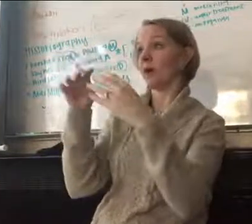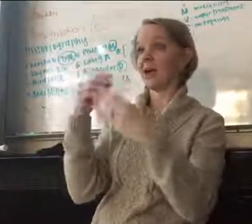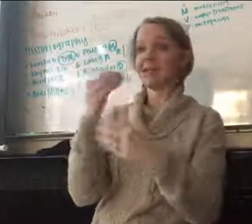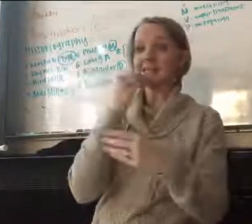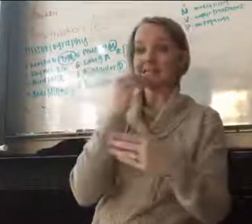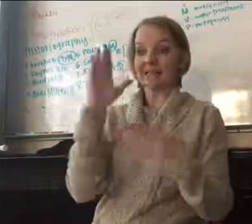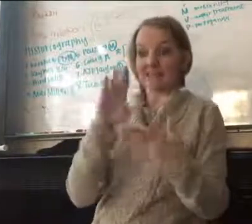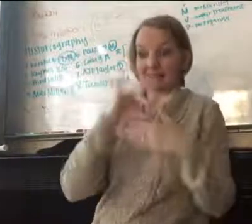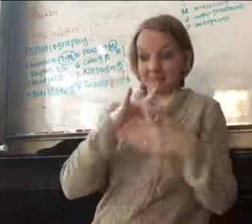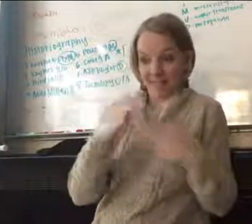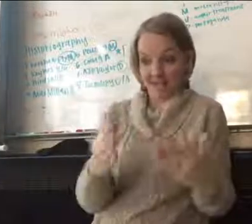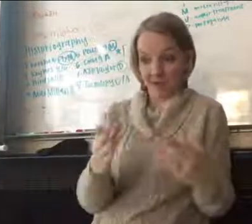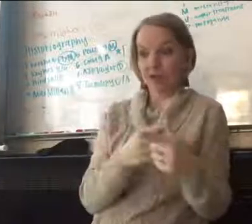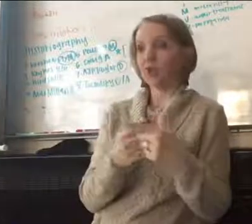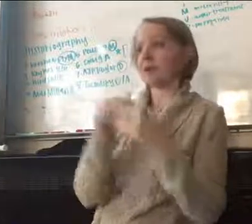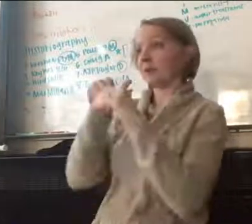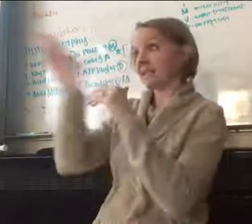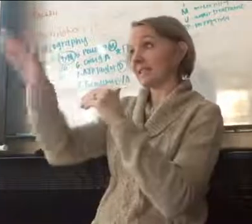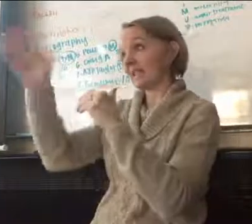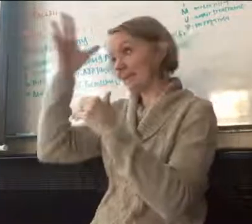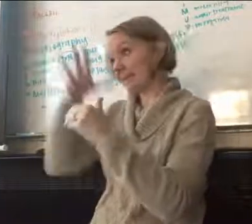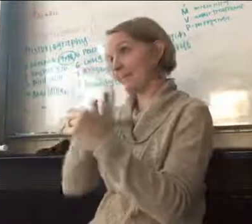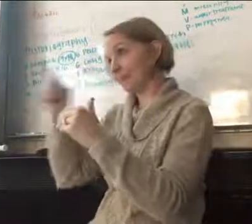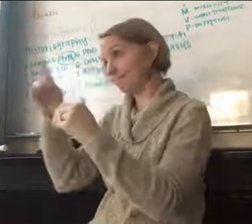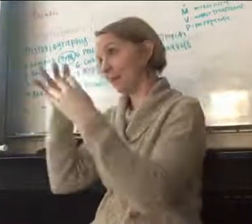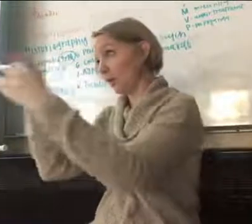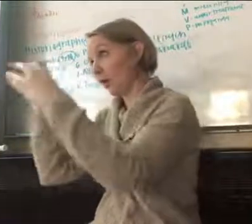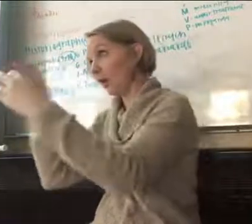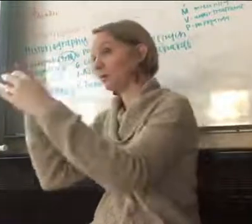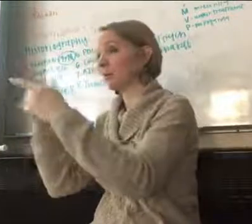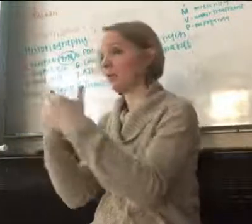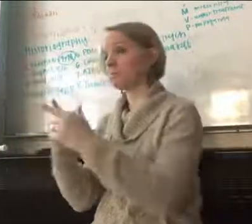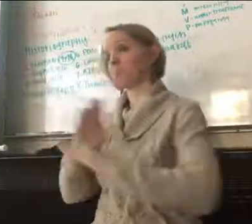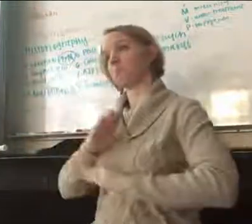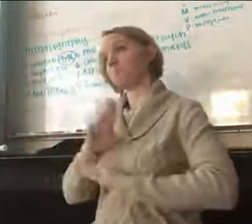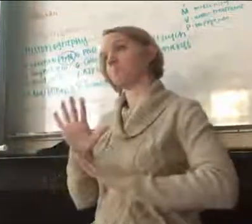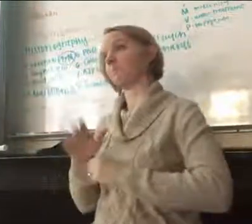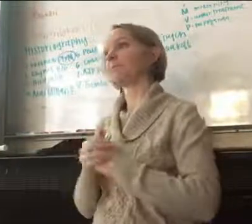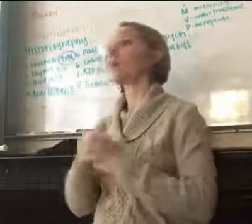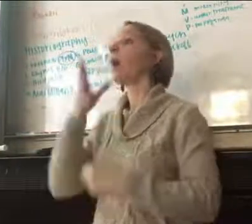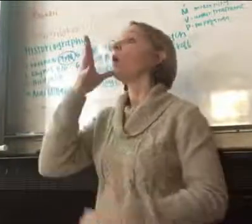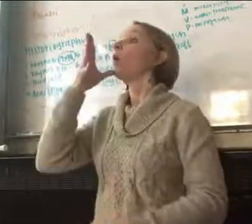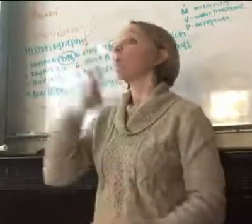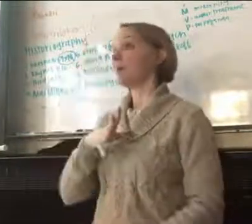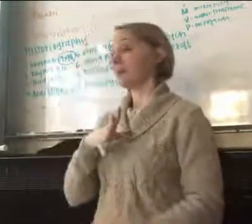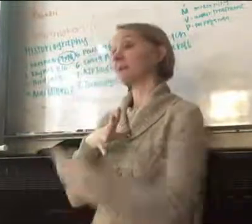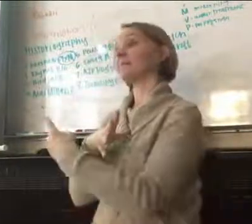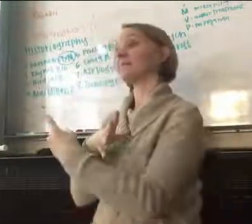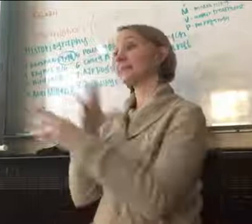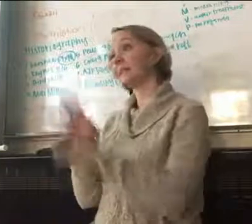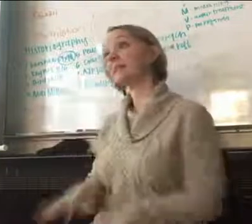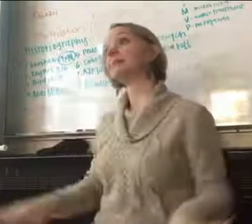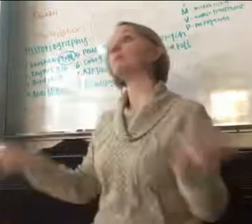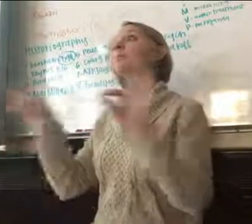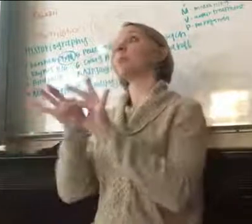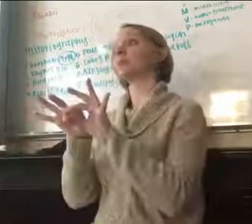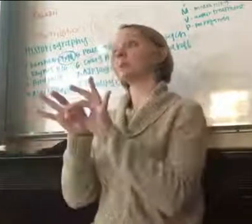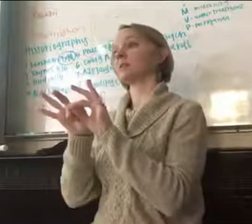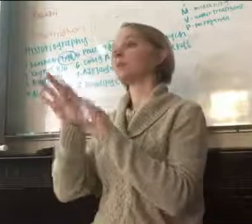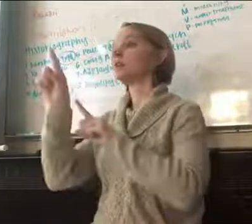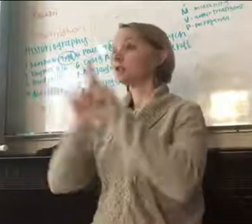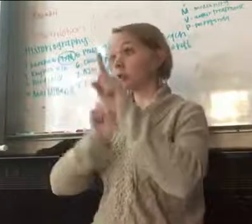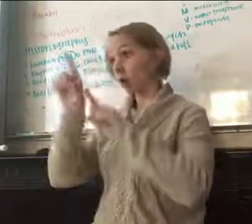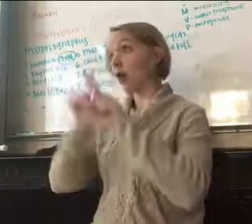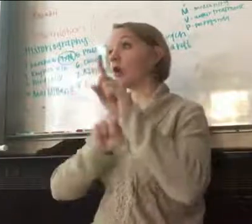meat here, you send it off to the men at war, and you'll be good to go. Now, women. This one is important, so if you will star the